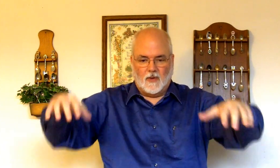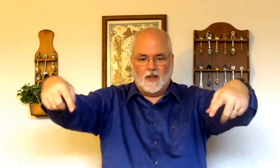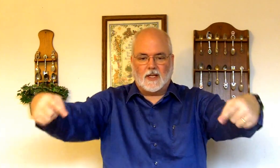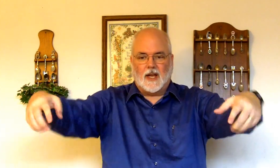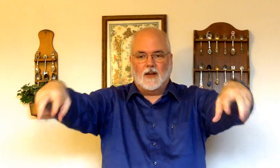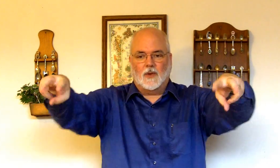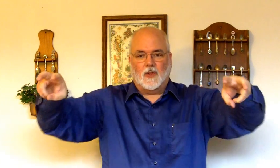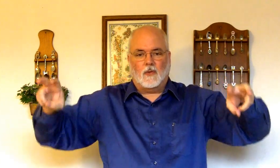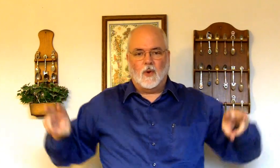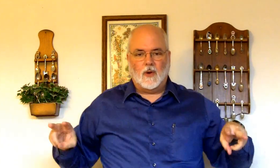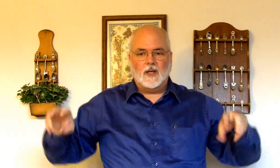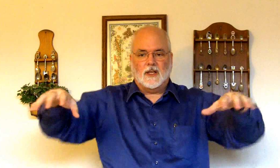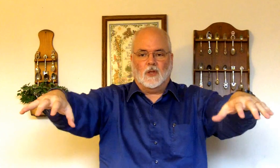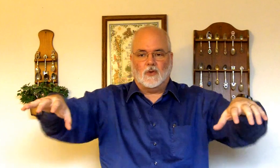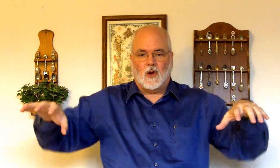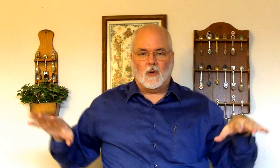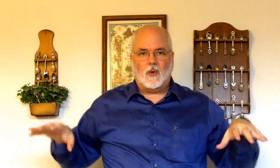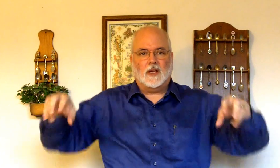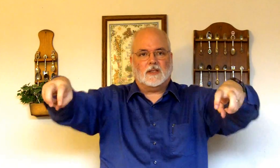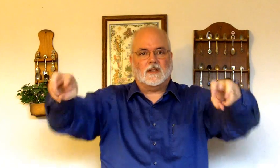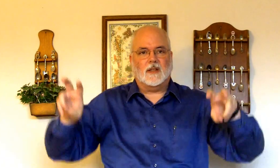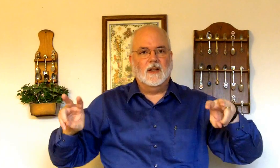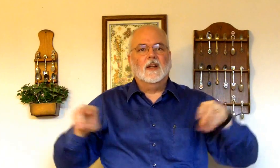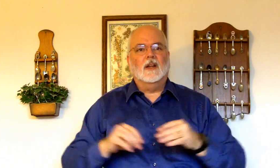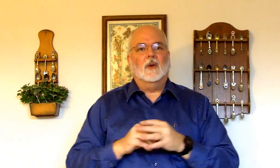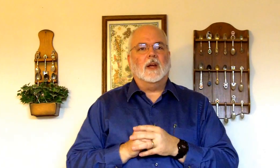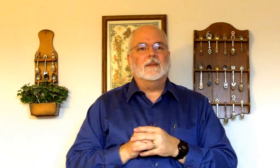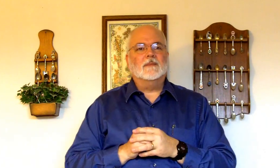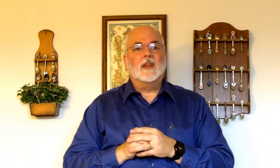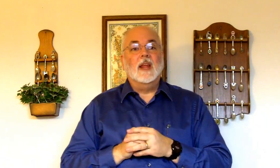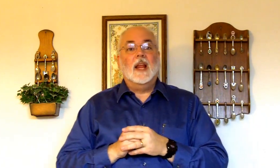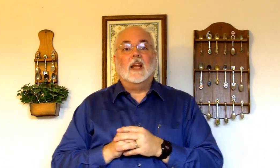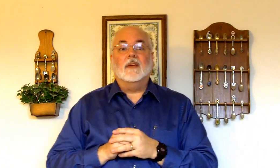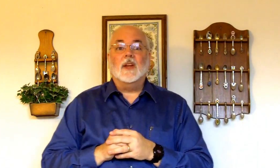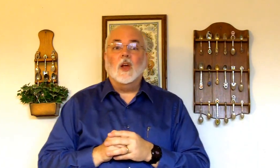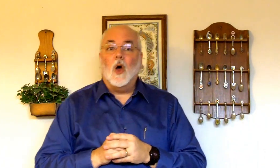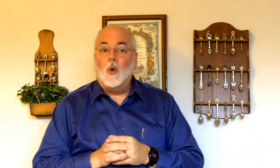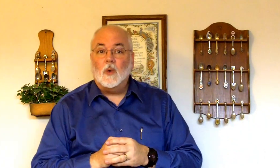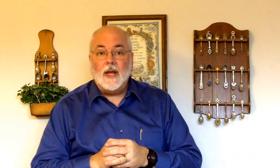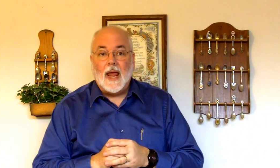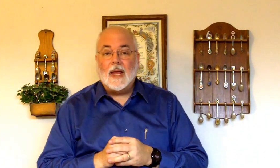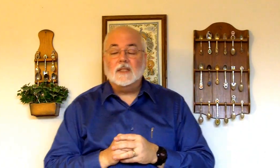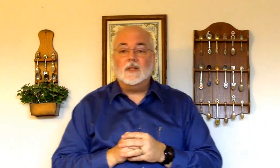that's kind of what the throne is. It's those armrests. Okay? Lifting holy hands to